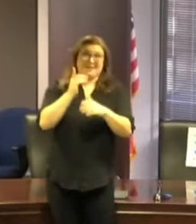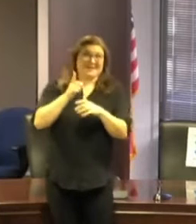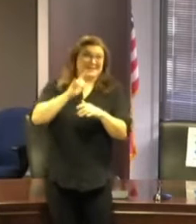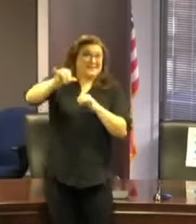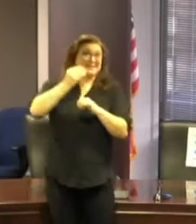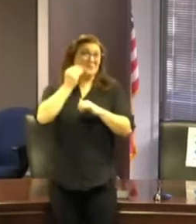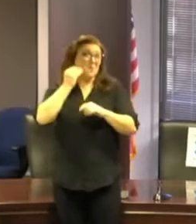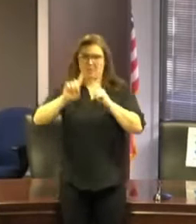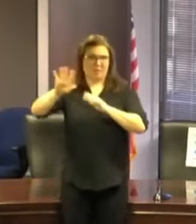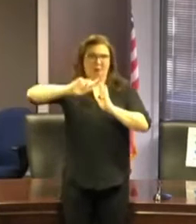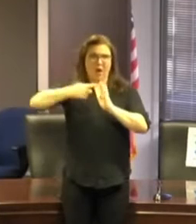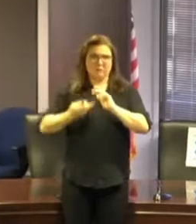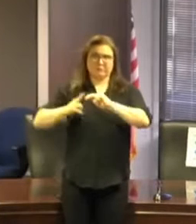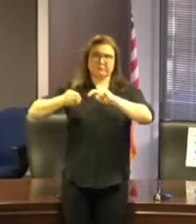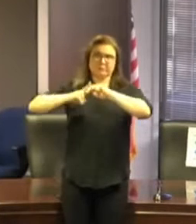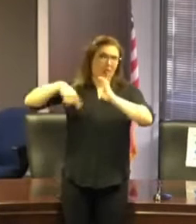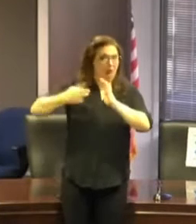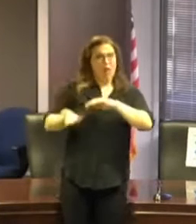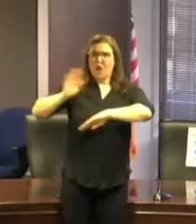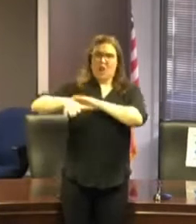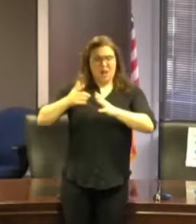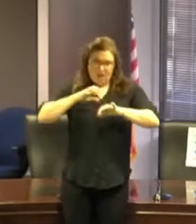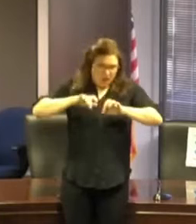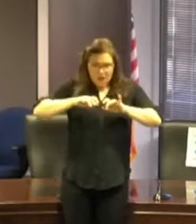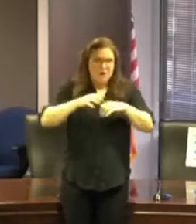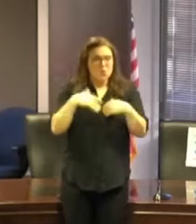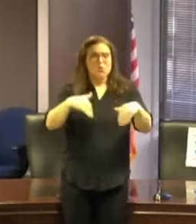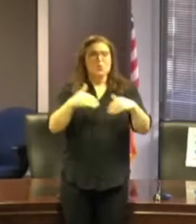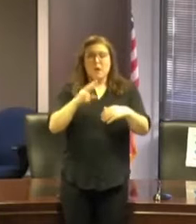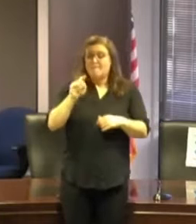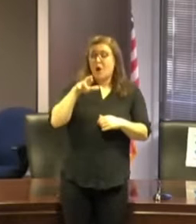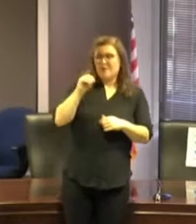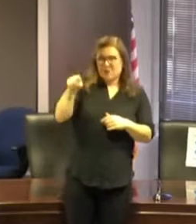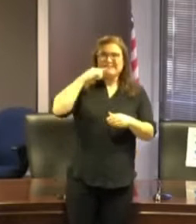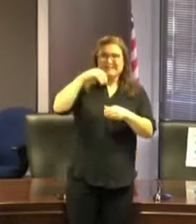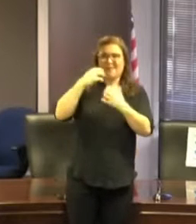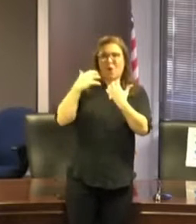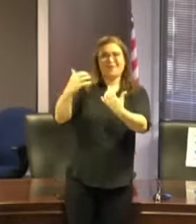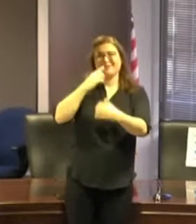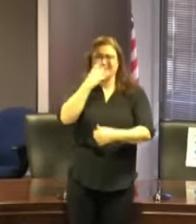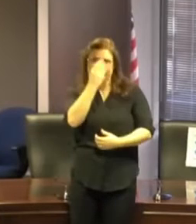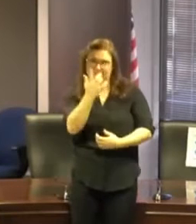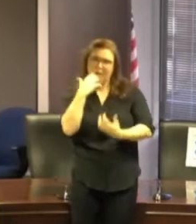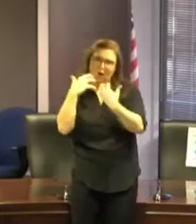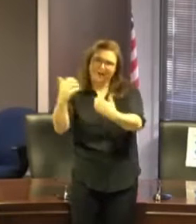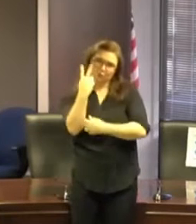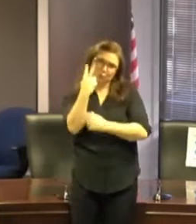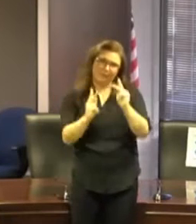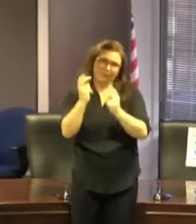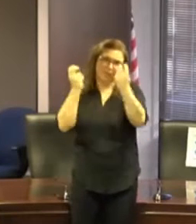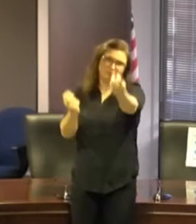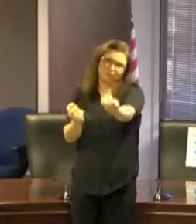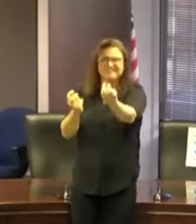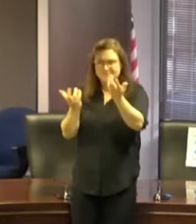before. I believe Mario, who's in the audience today, one of two people in the audience, has not had a day off since